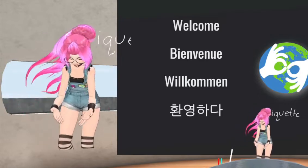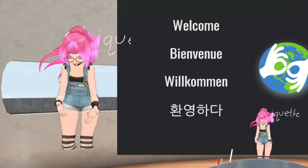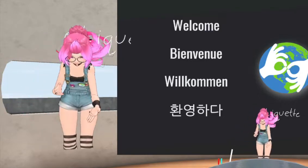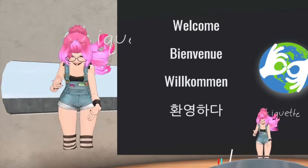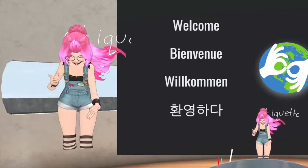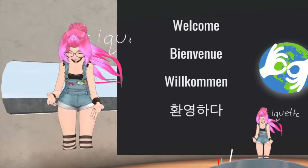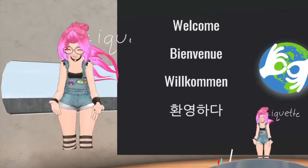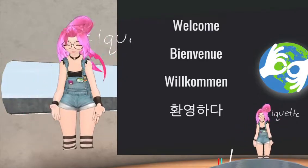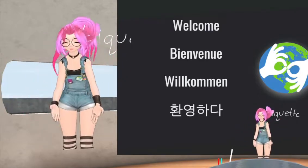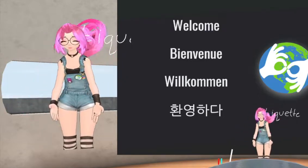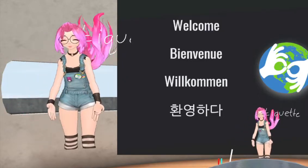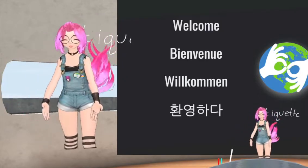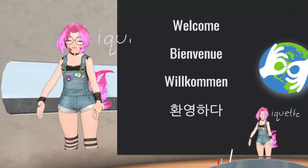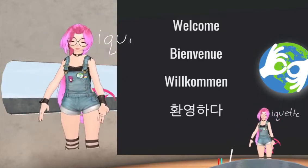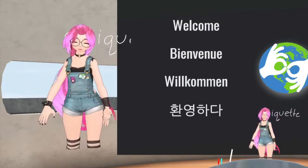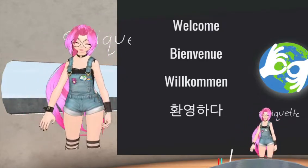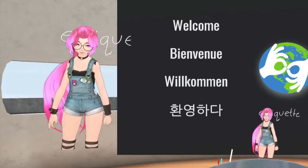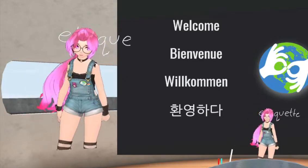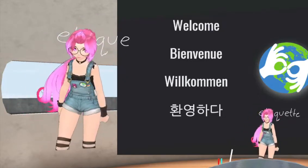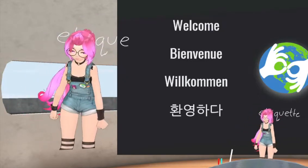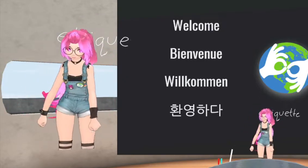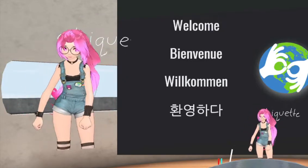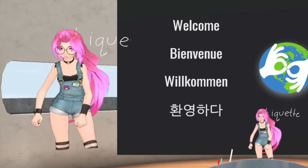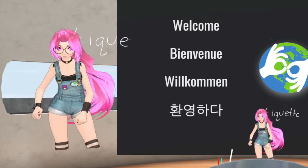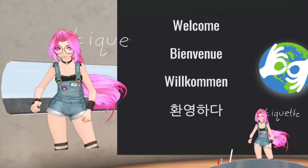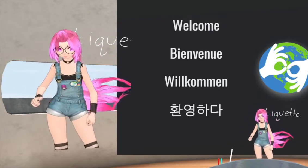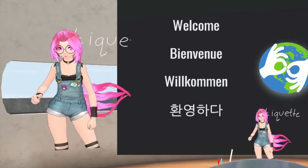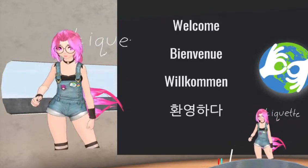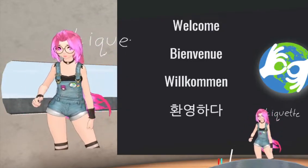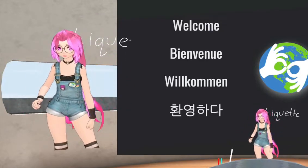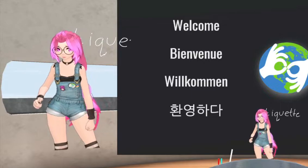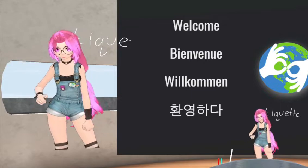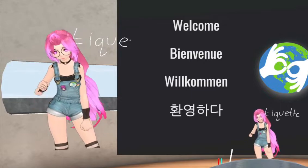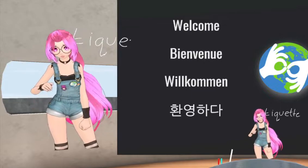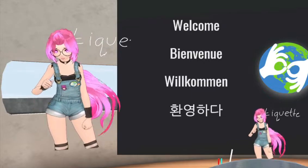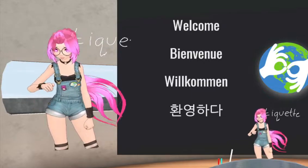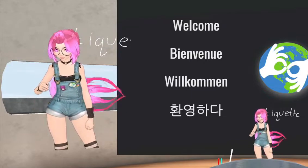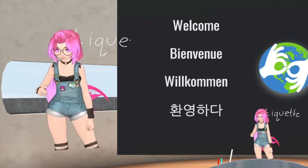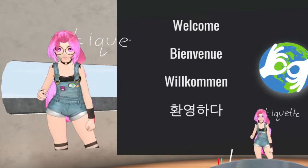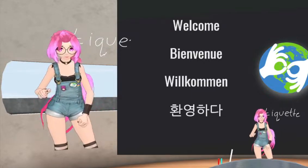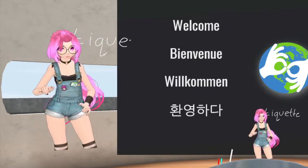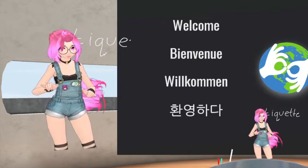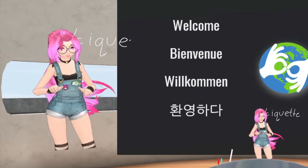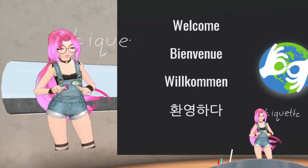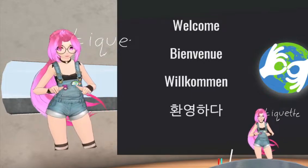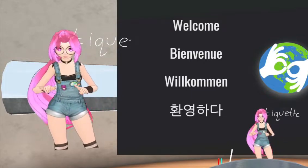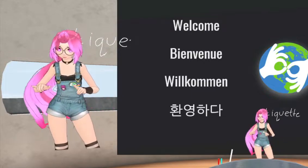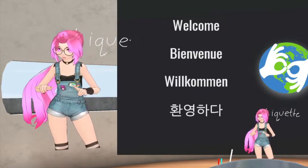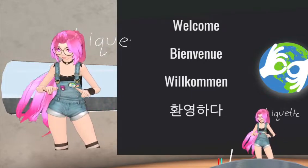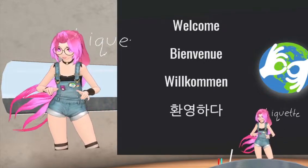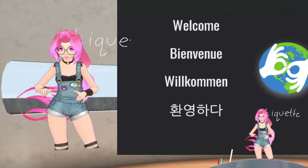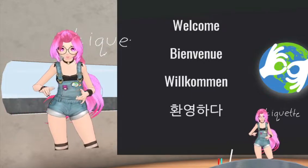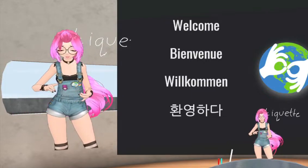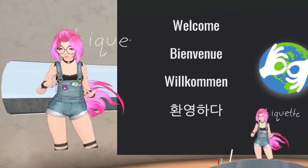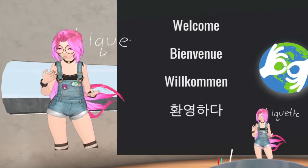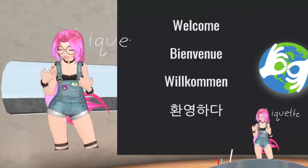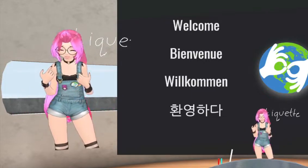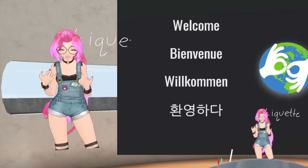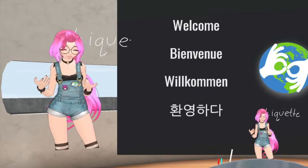you're cutting their line of sight and you're walking right in front of them as they're talking to each other. Yeah, so I'd say that's